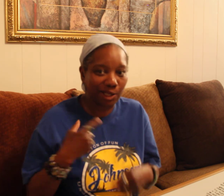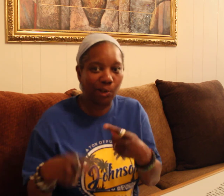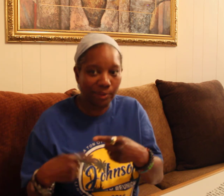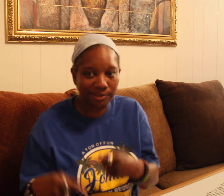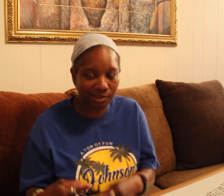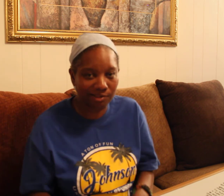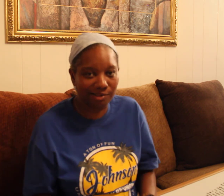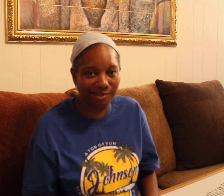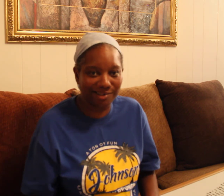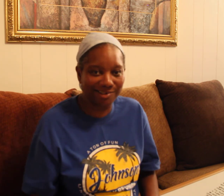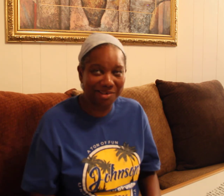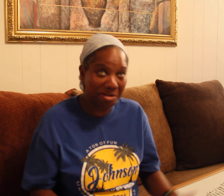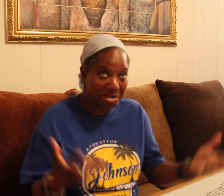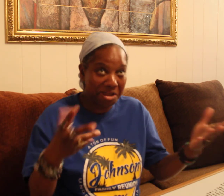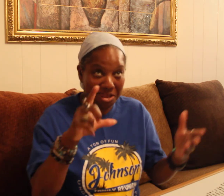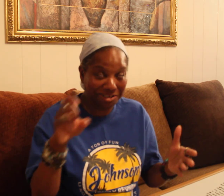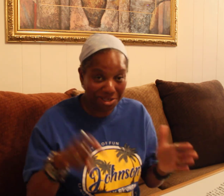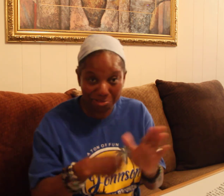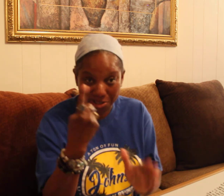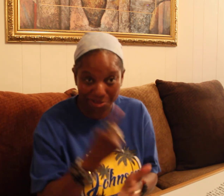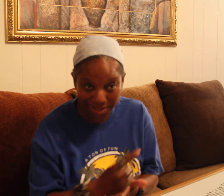going. At least once a week.